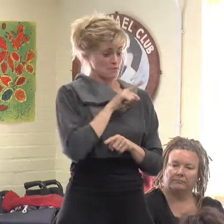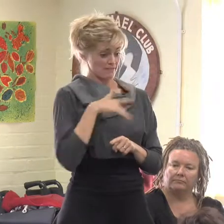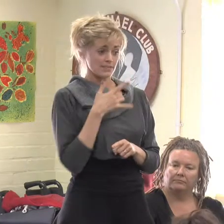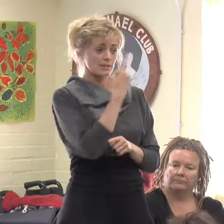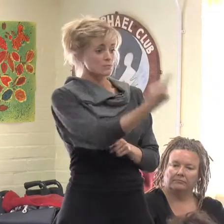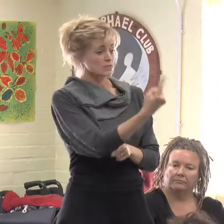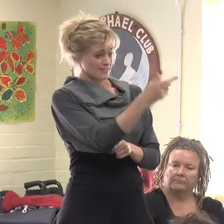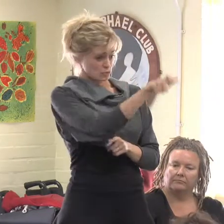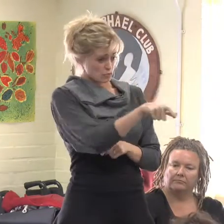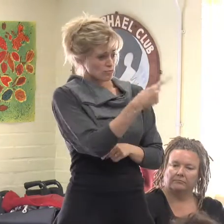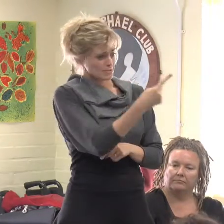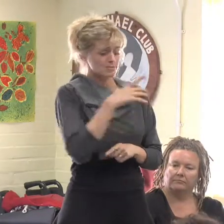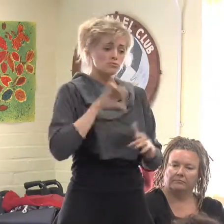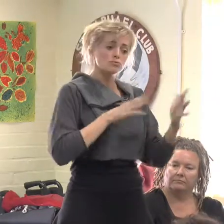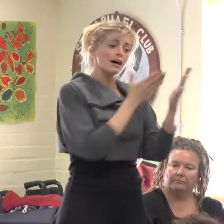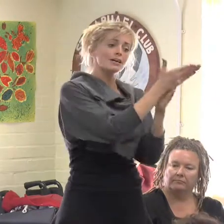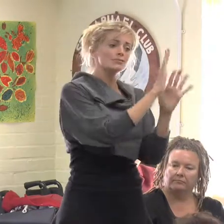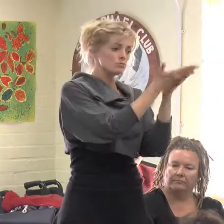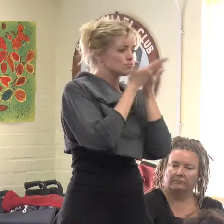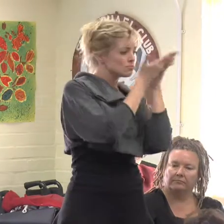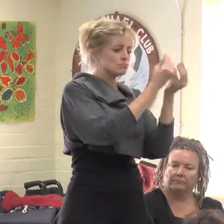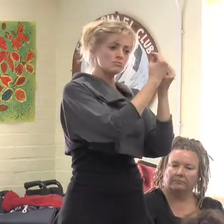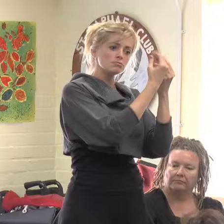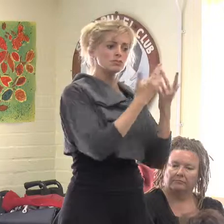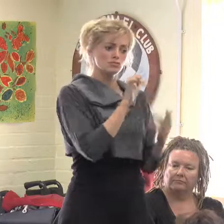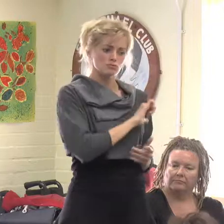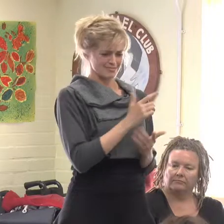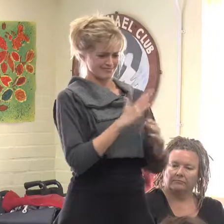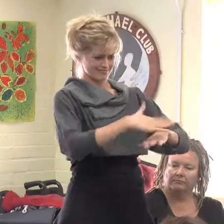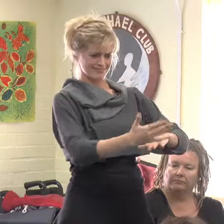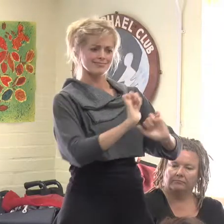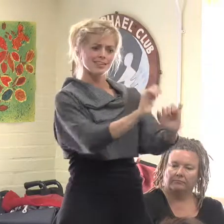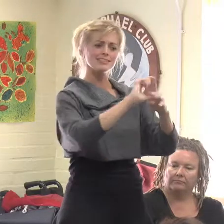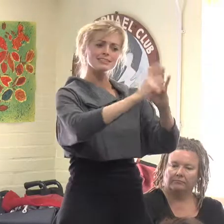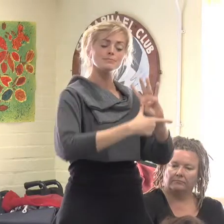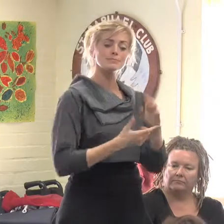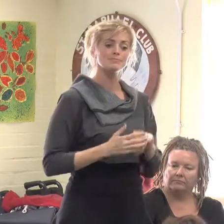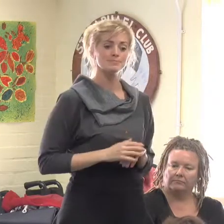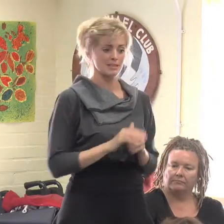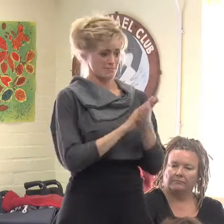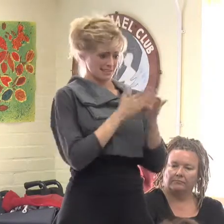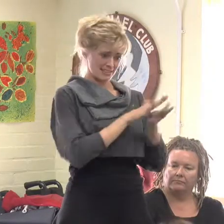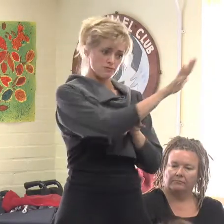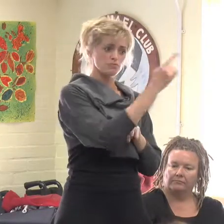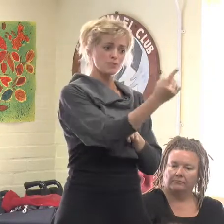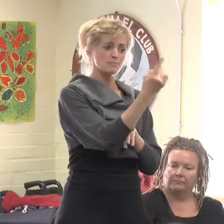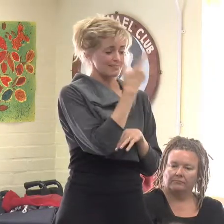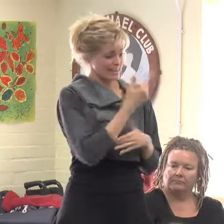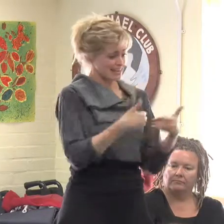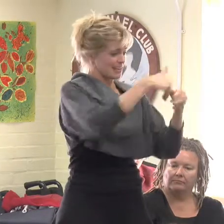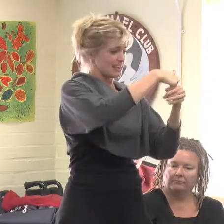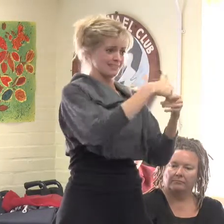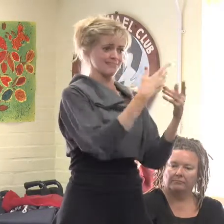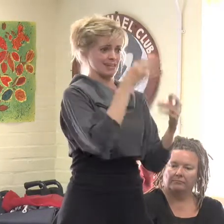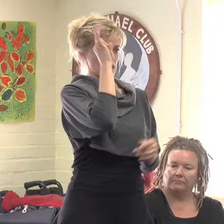And we worked to introduce an access to elected office fund, so that people with disabilities can become councillors, can become members of